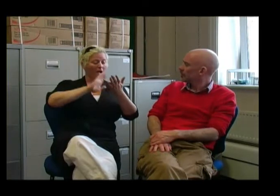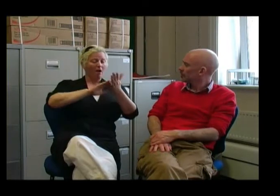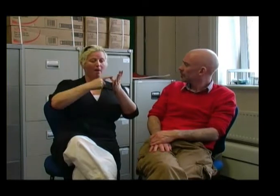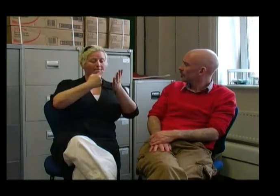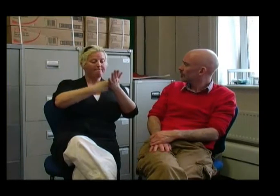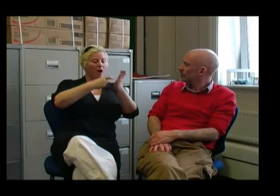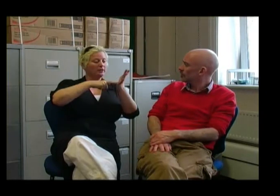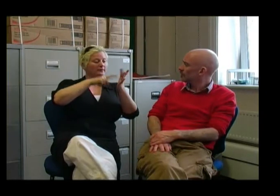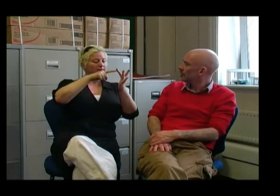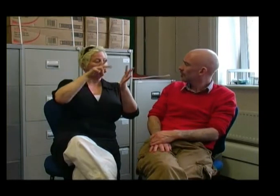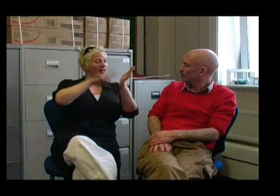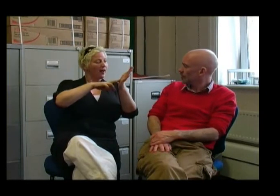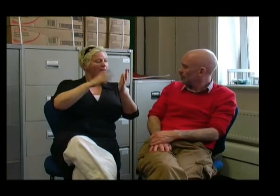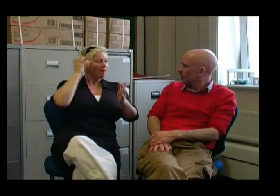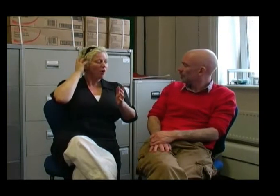with his best friend Martin.